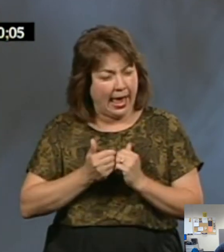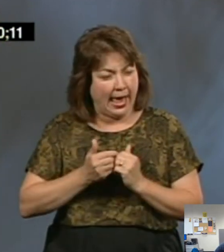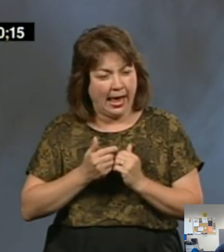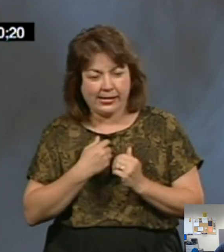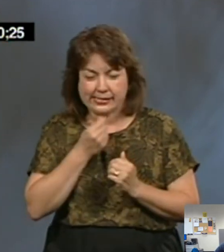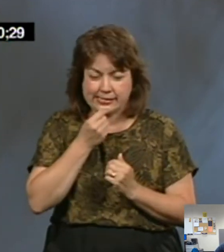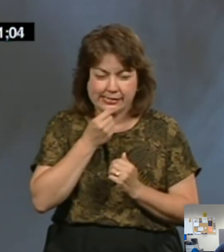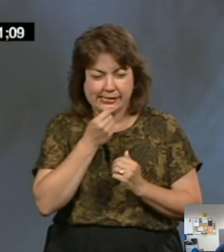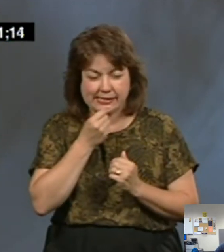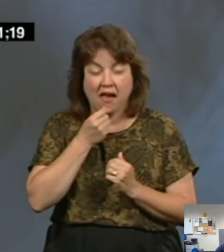all out.